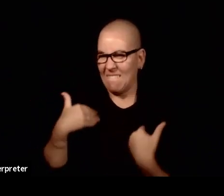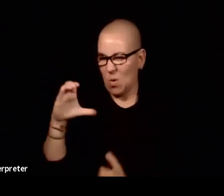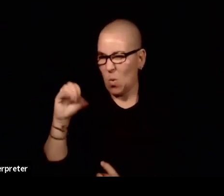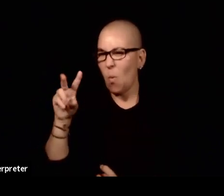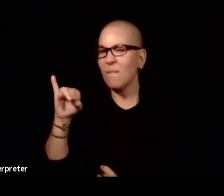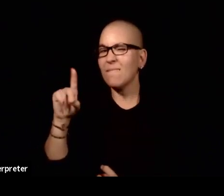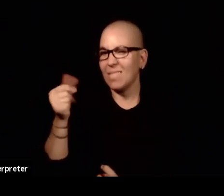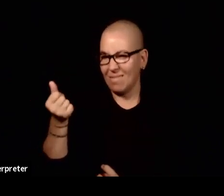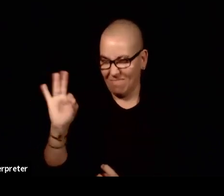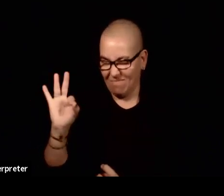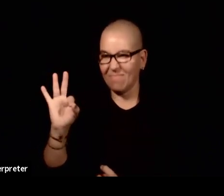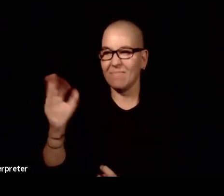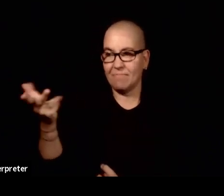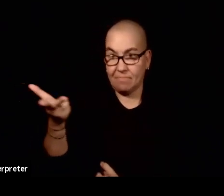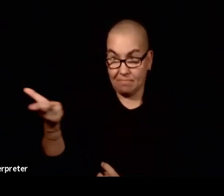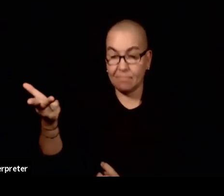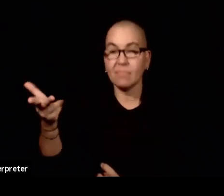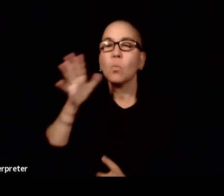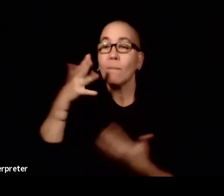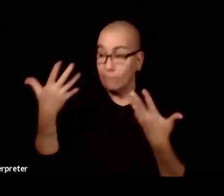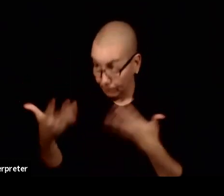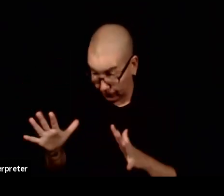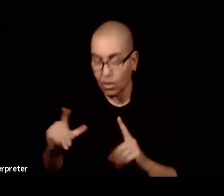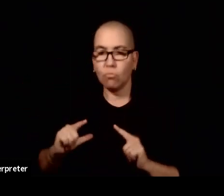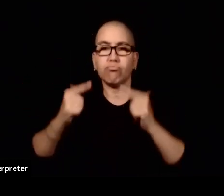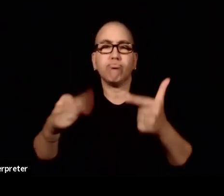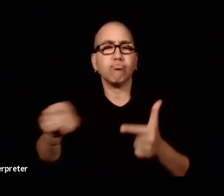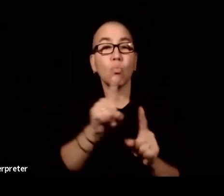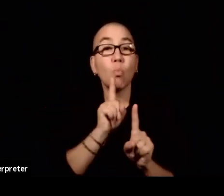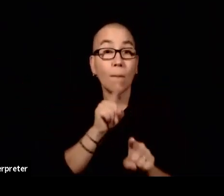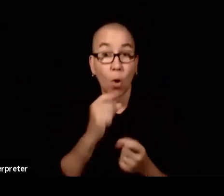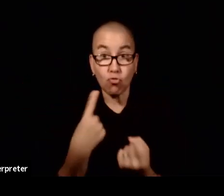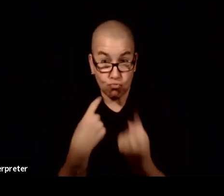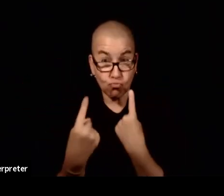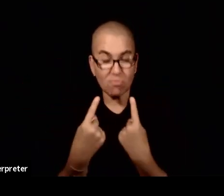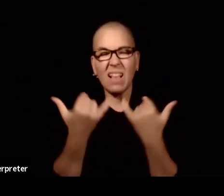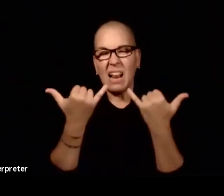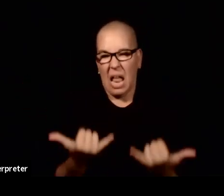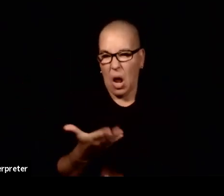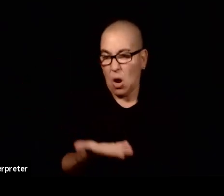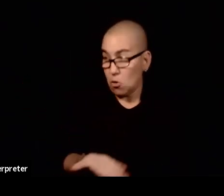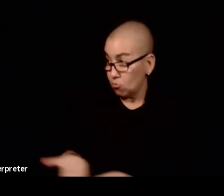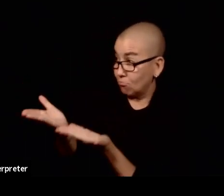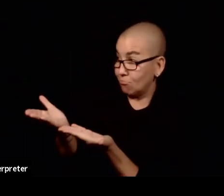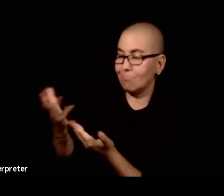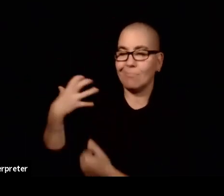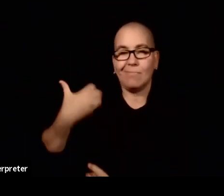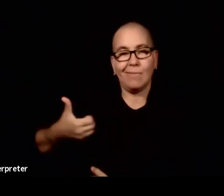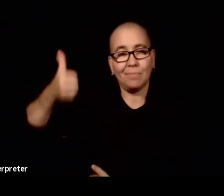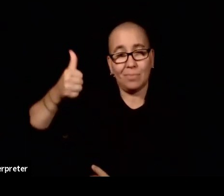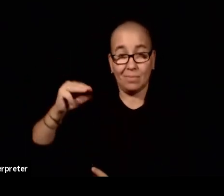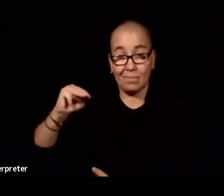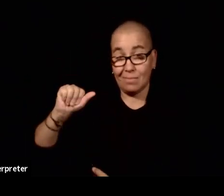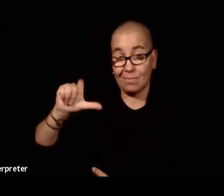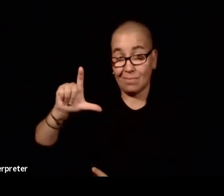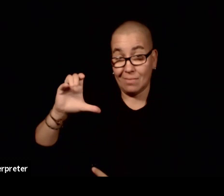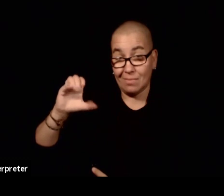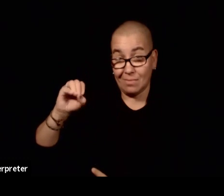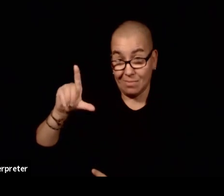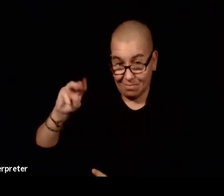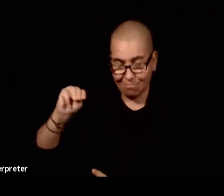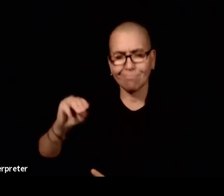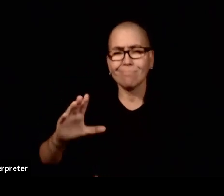line. With that, I'll now turn it over to Commissioner Malcolm. Thanks, Mike, and good afternoon, everyone. Around the world